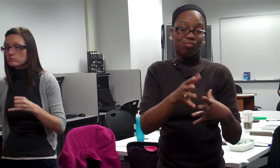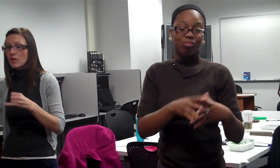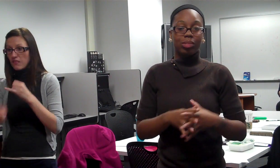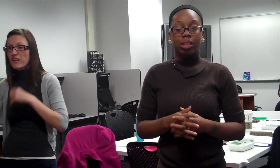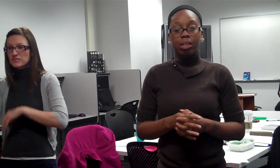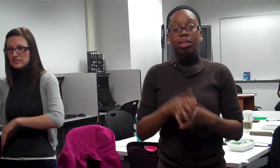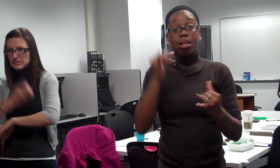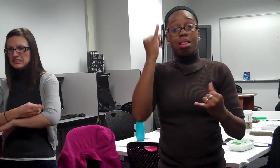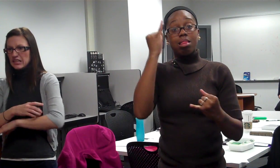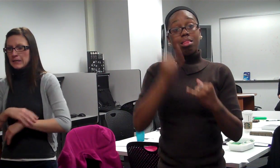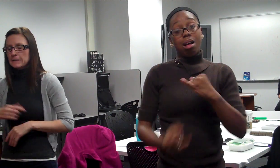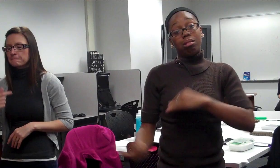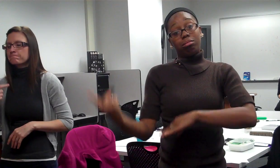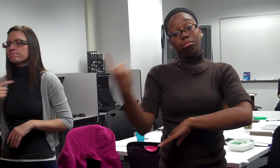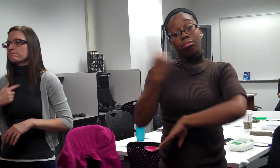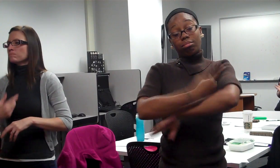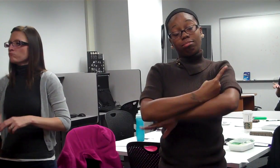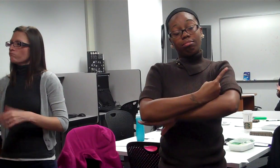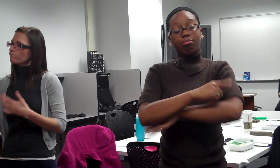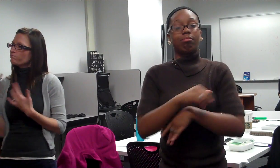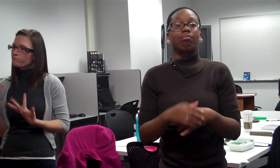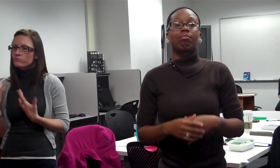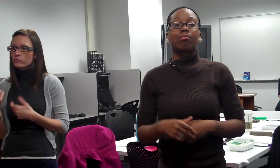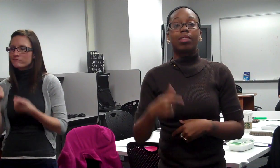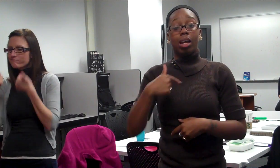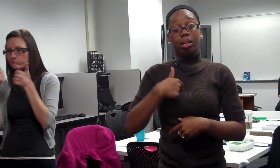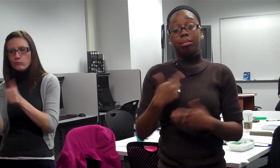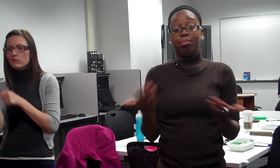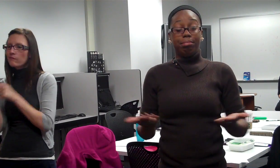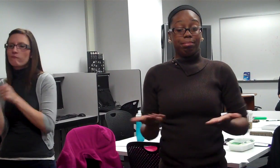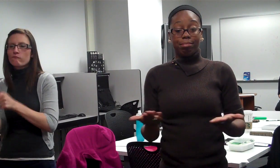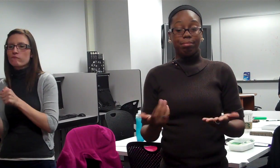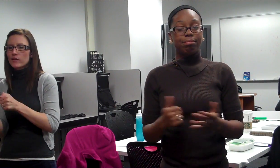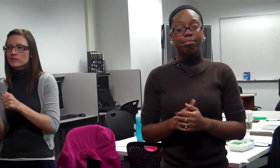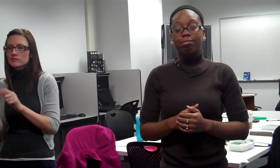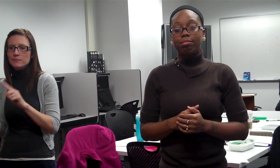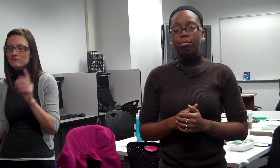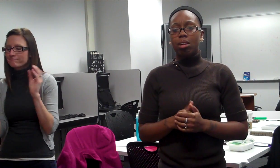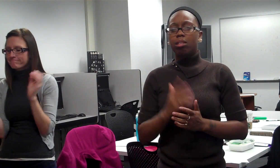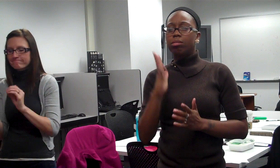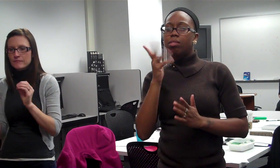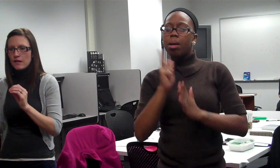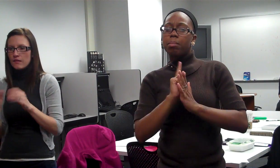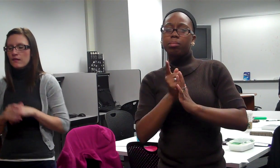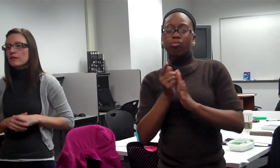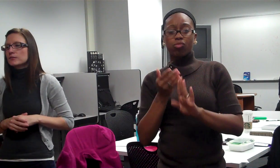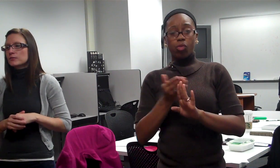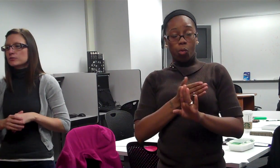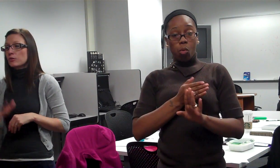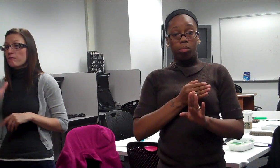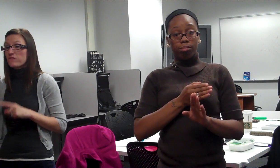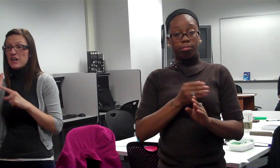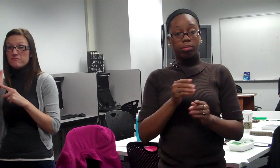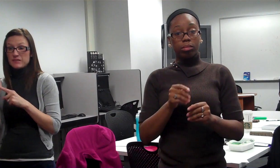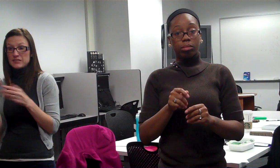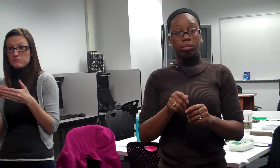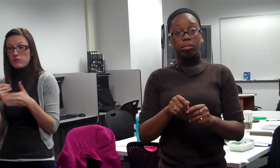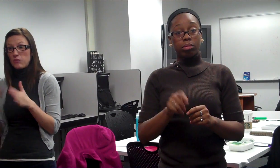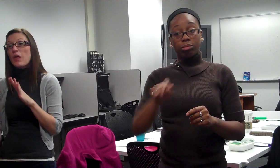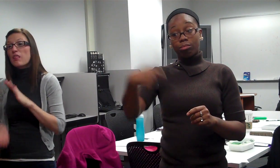pretty much just out there for show. And 5 minutes before we had to go turn the boat in, I catch the